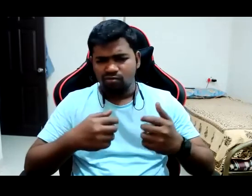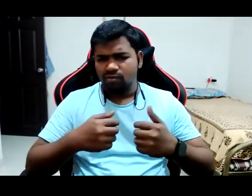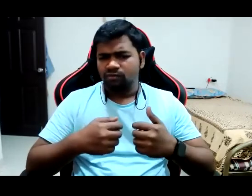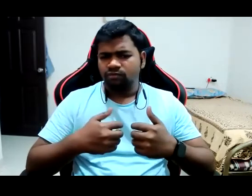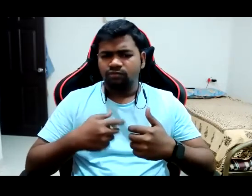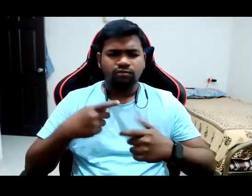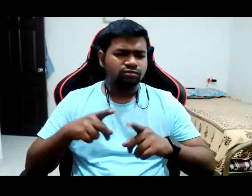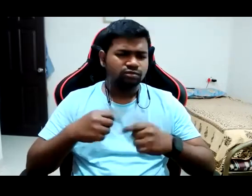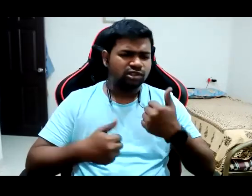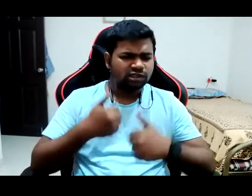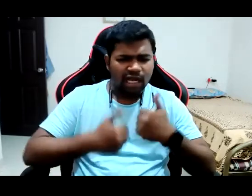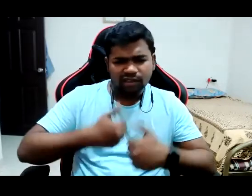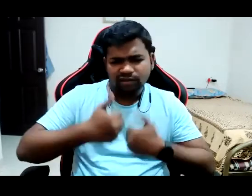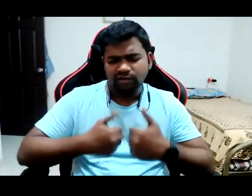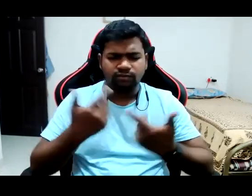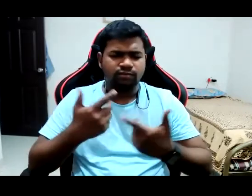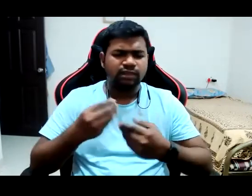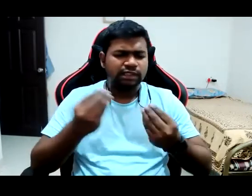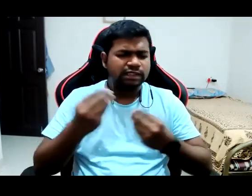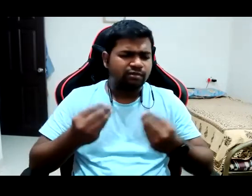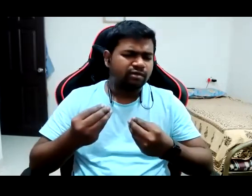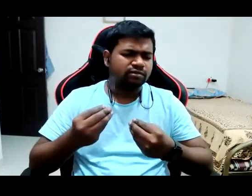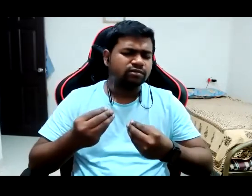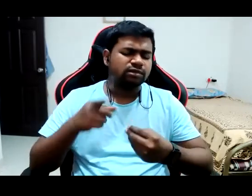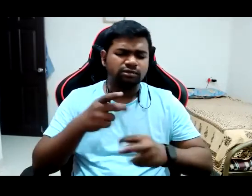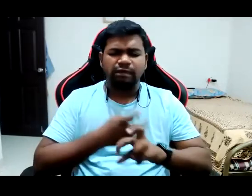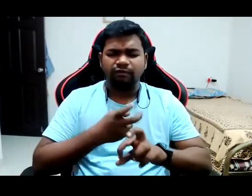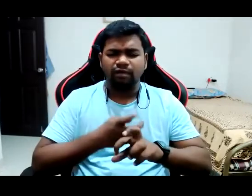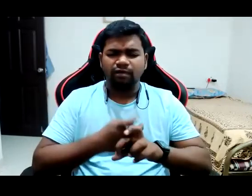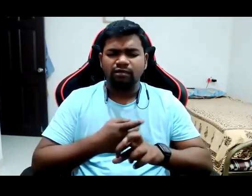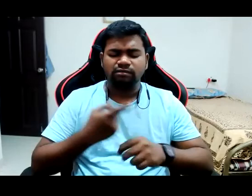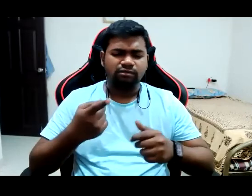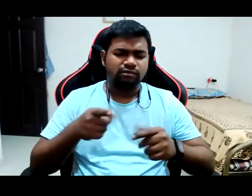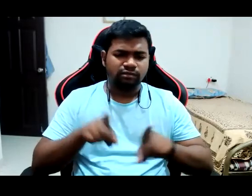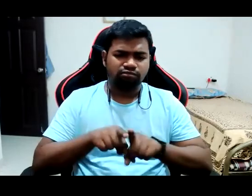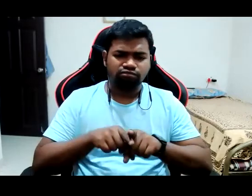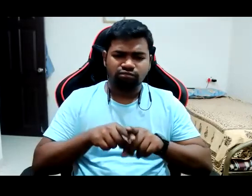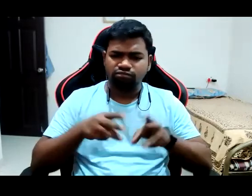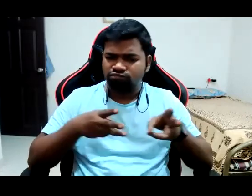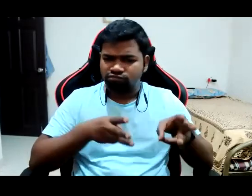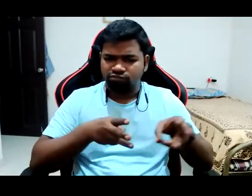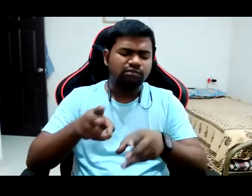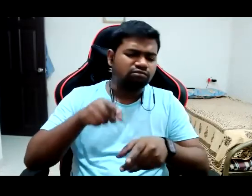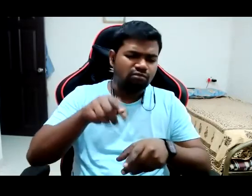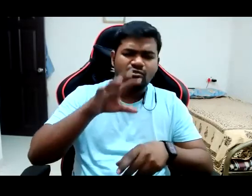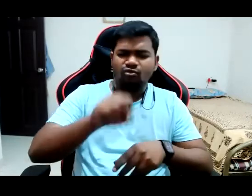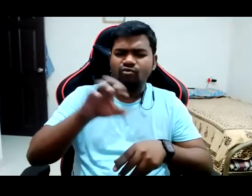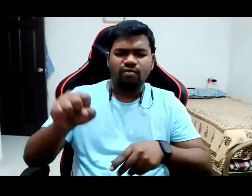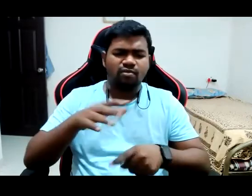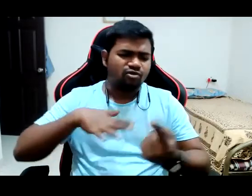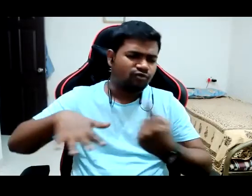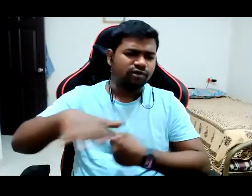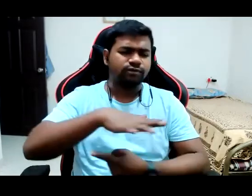is sometimes it is very difficult to navigate in the platform.